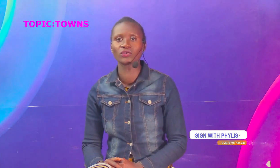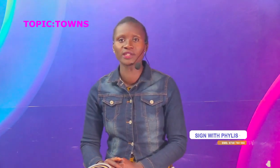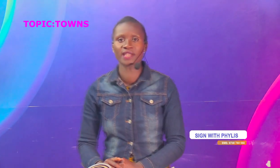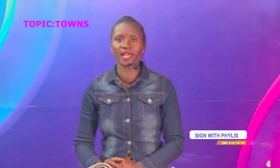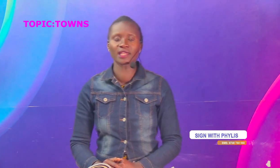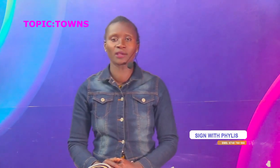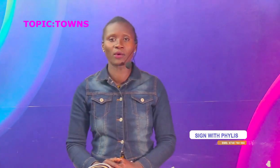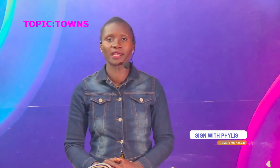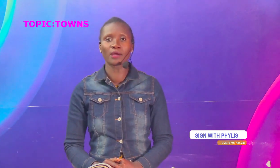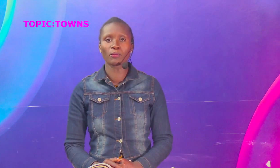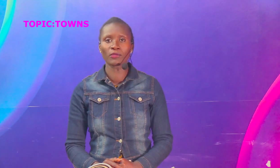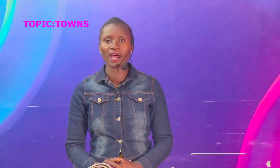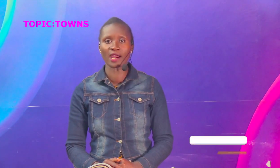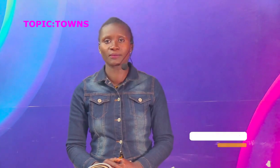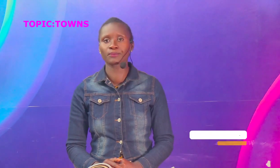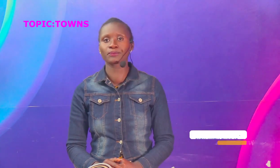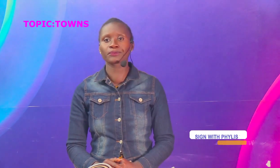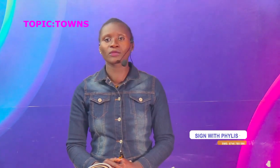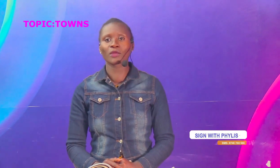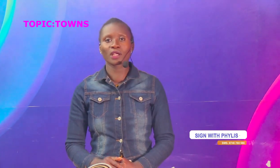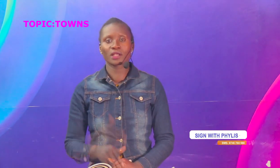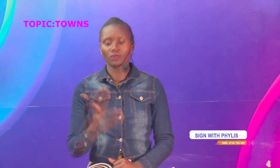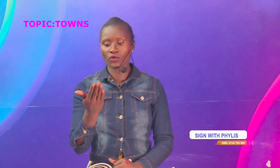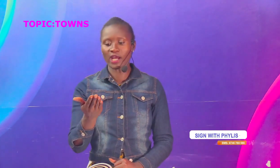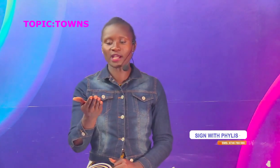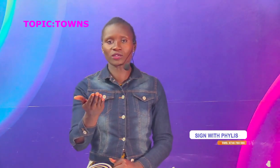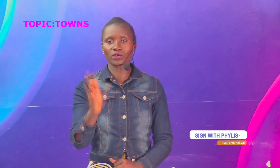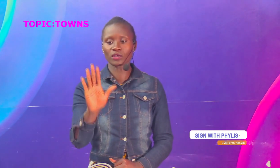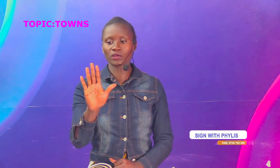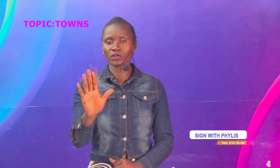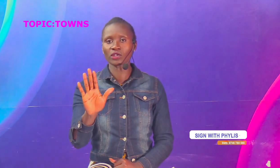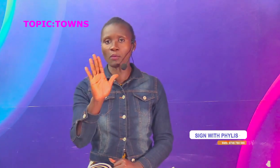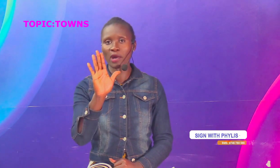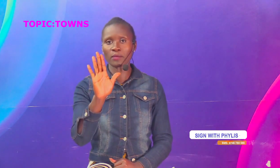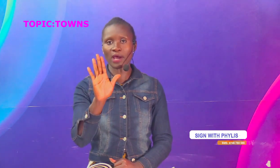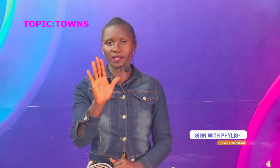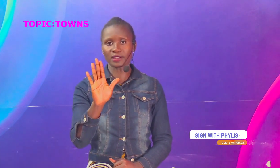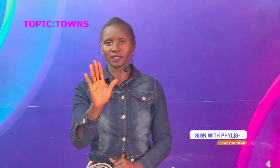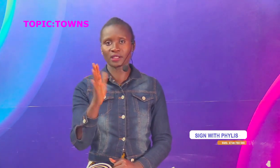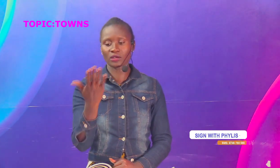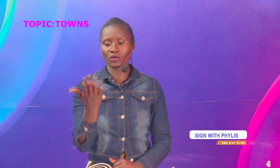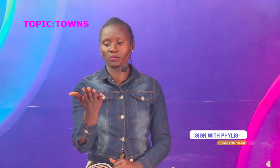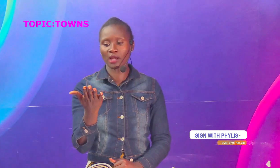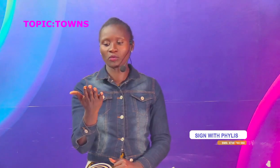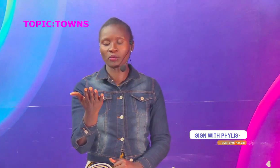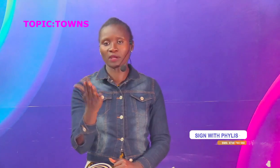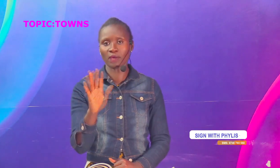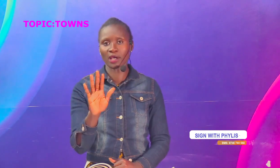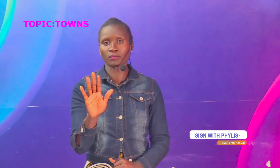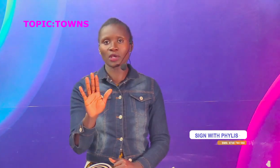sign the word Muranga? Muranga. So using your palm hand, or palm, open palm, and then